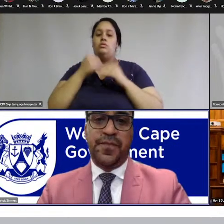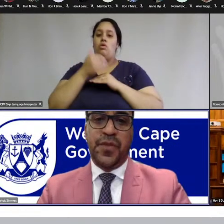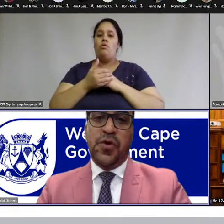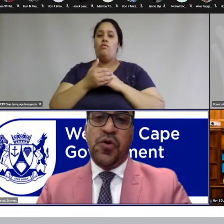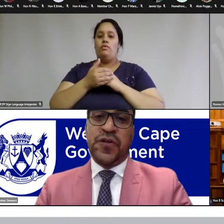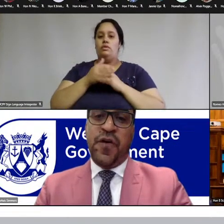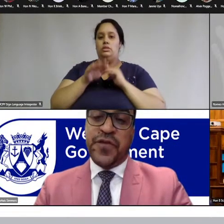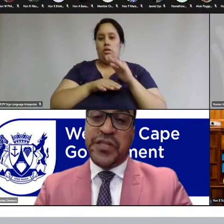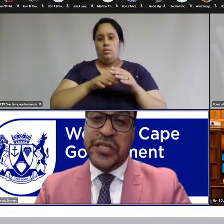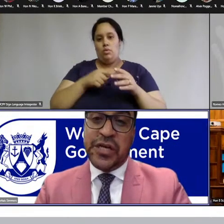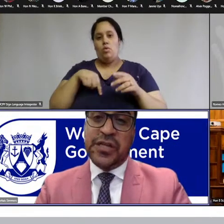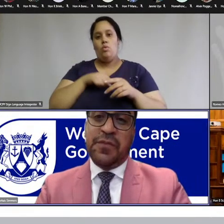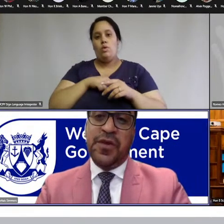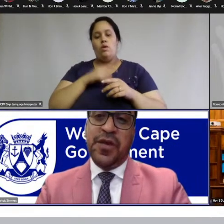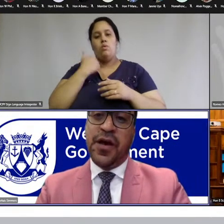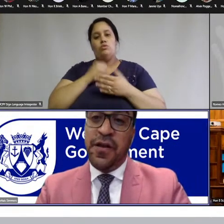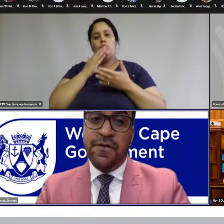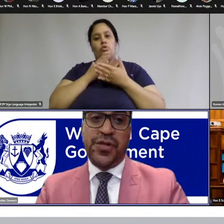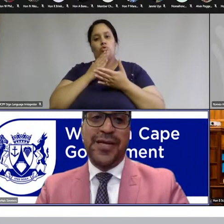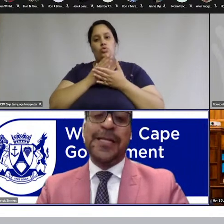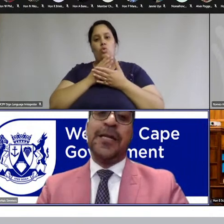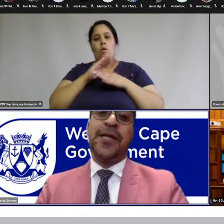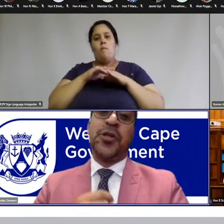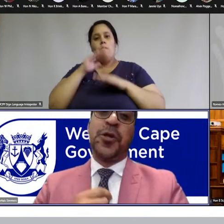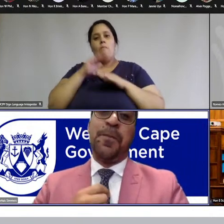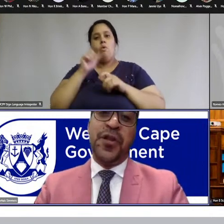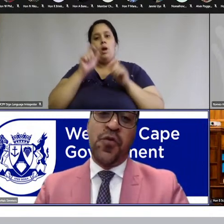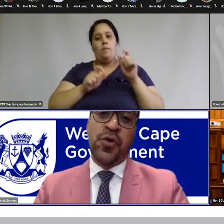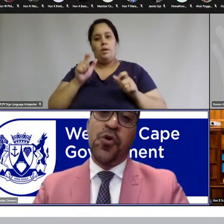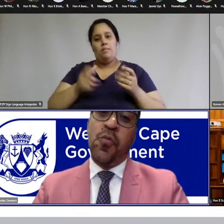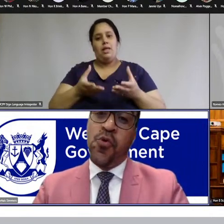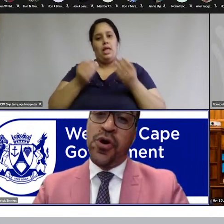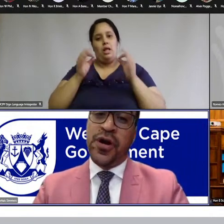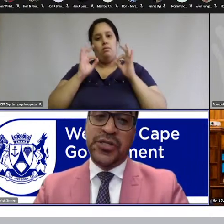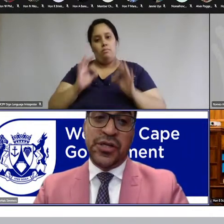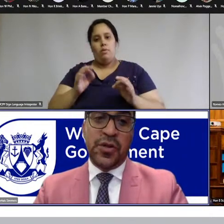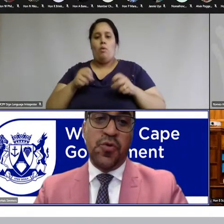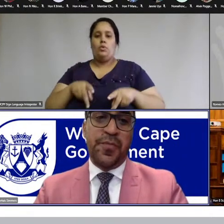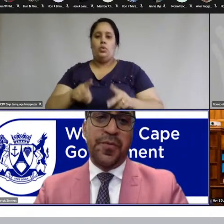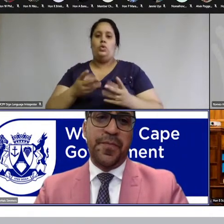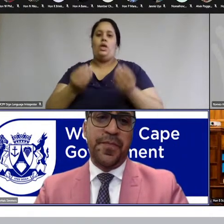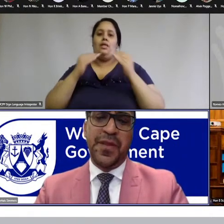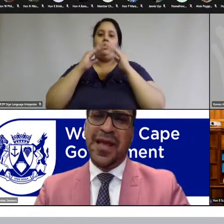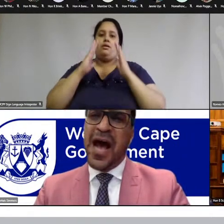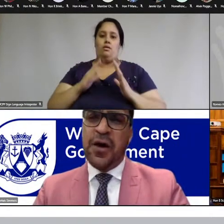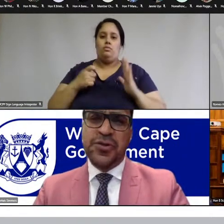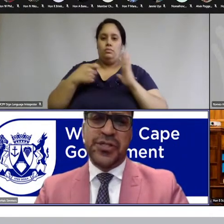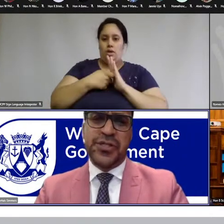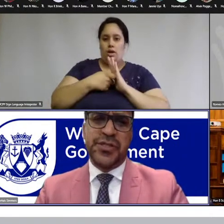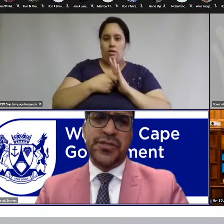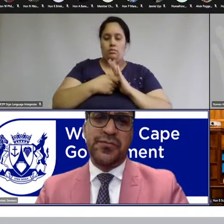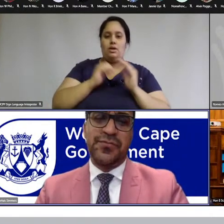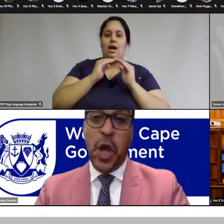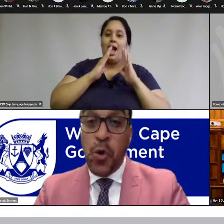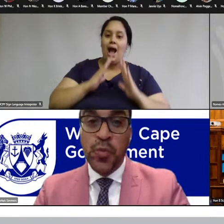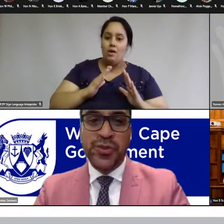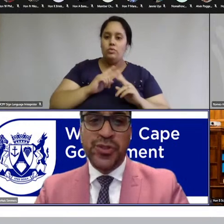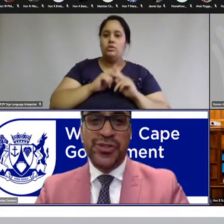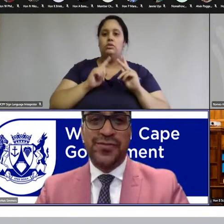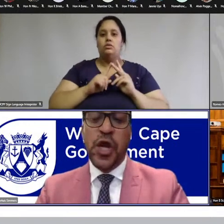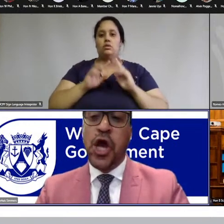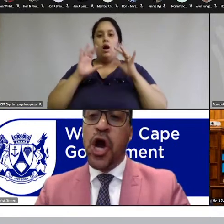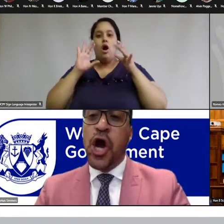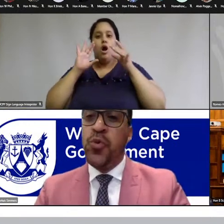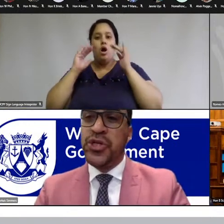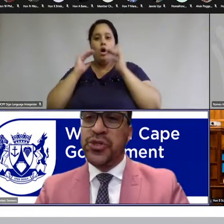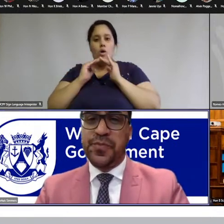geskep word. Ons wou verseker dat meer inwoners die geleentheid gebied word om ook 'n huis te kan koop. Houses,